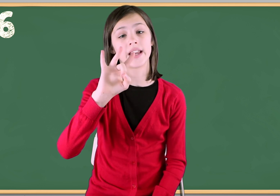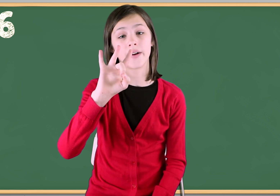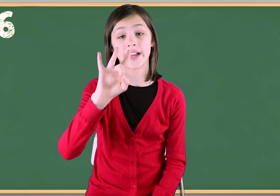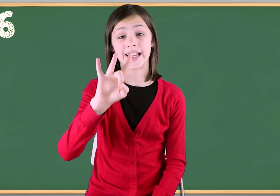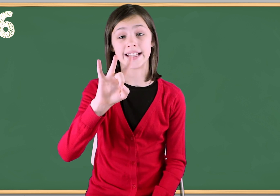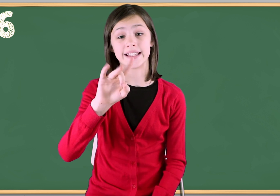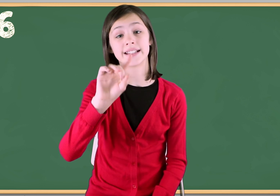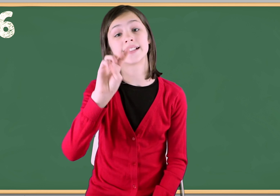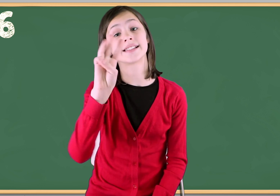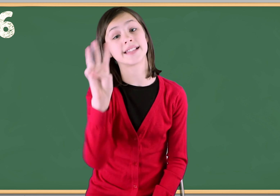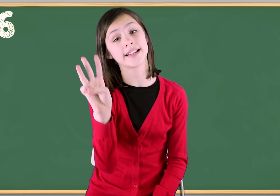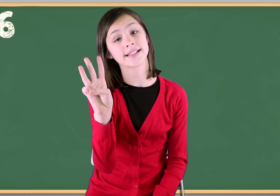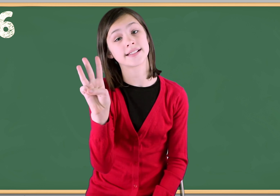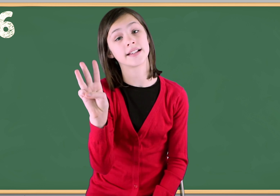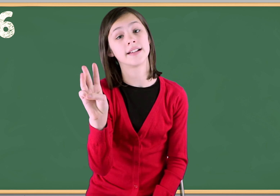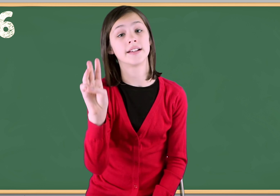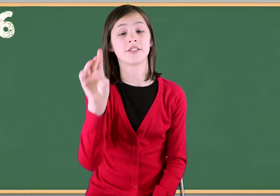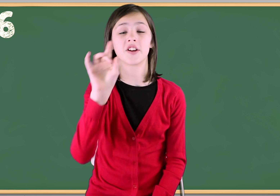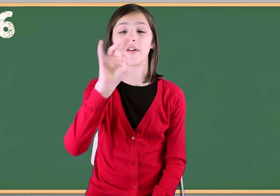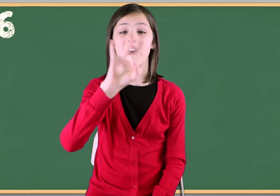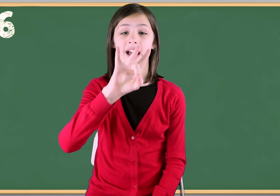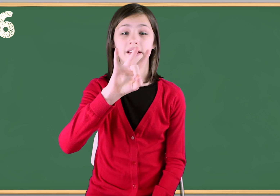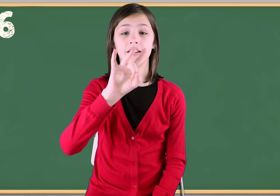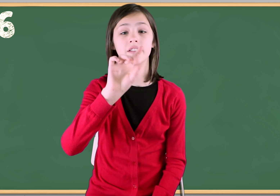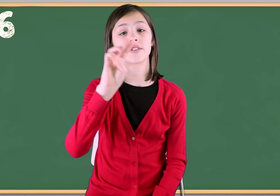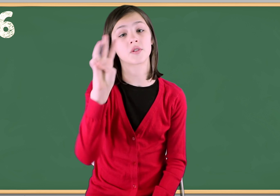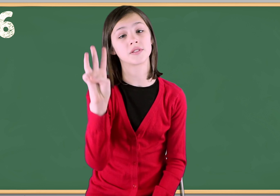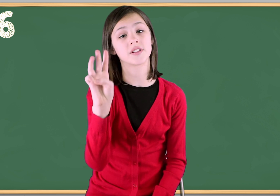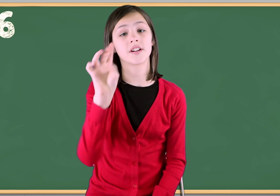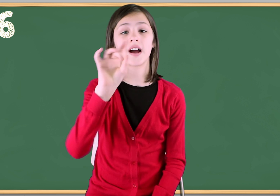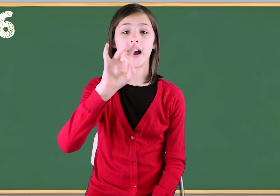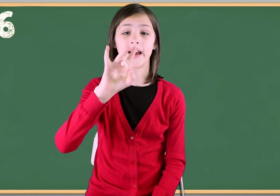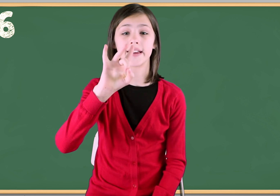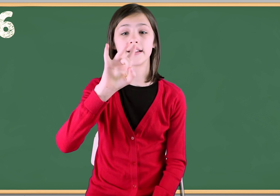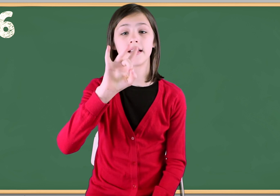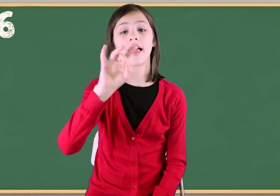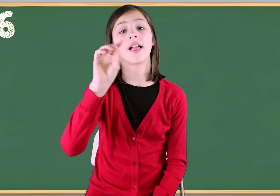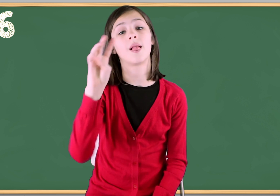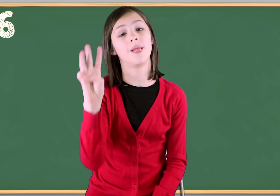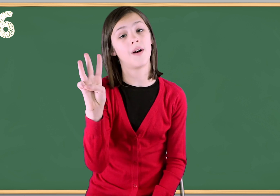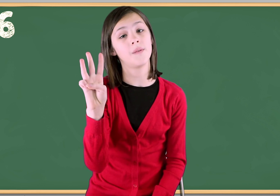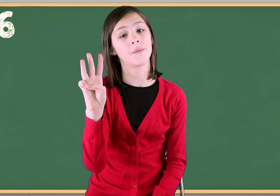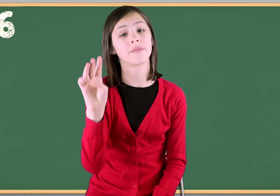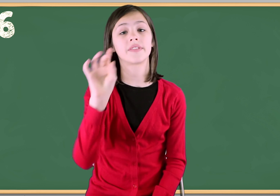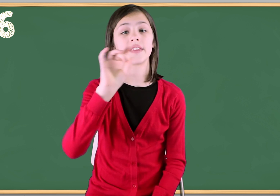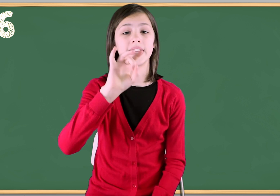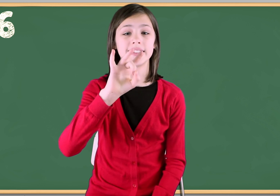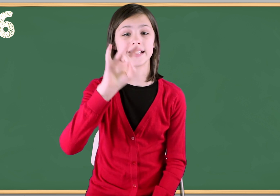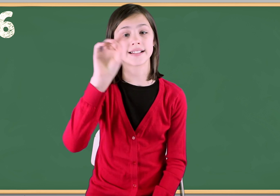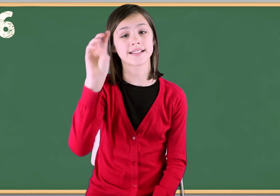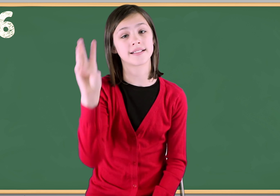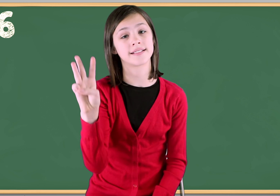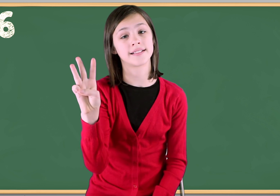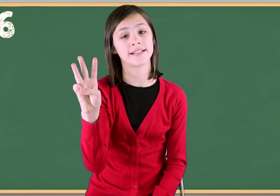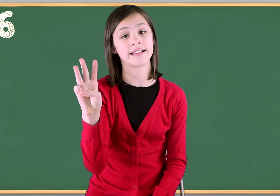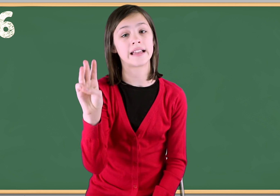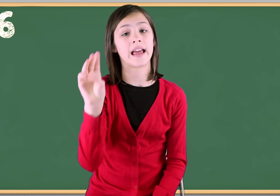Now 86, so head, shoulder, high, low, 86.